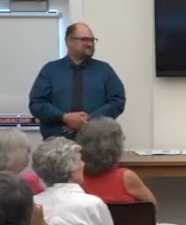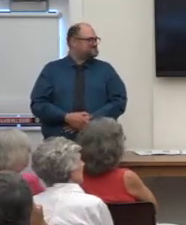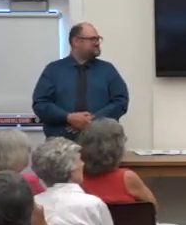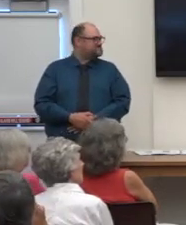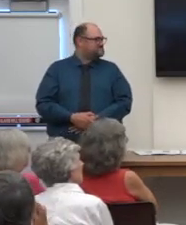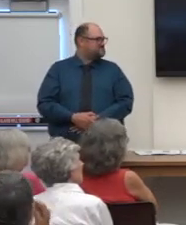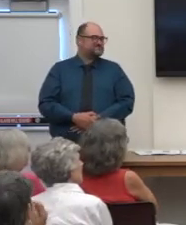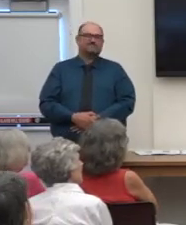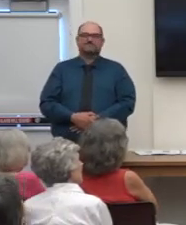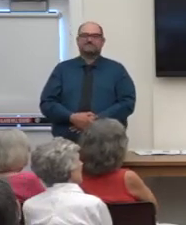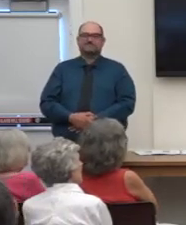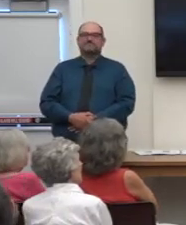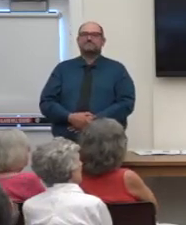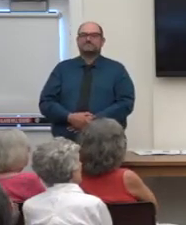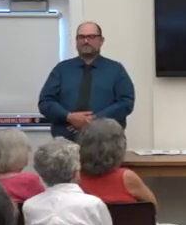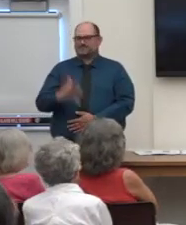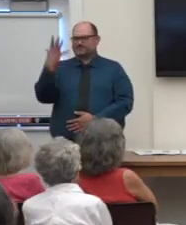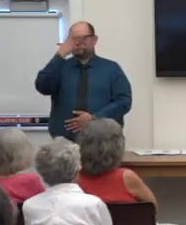Beautiful.